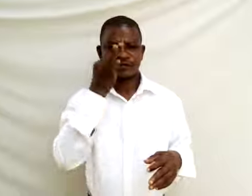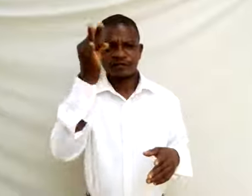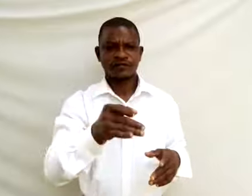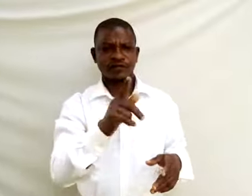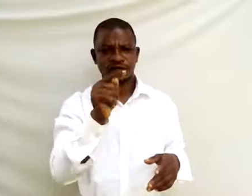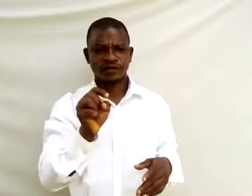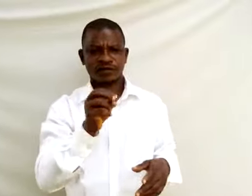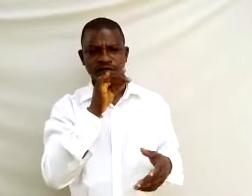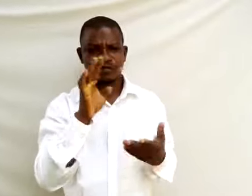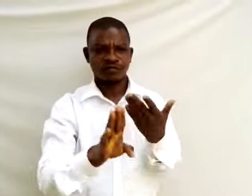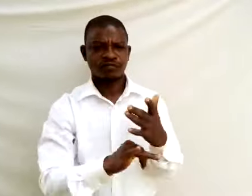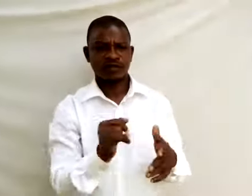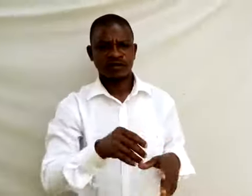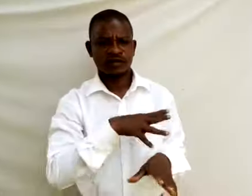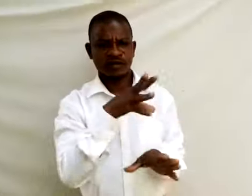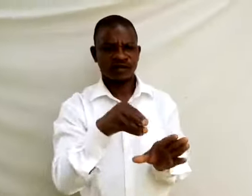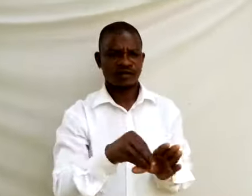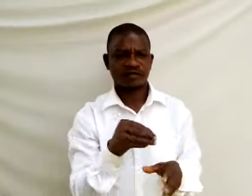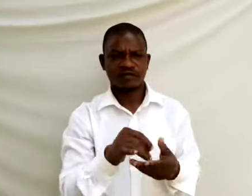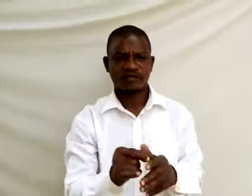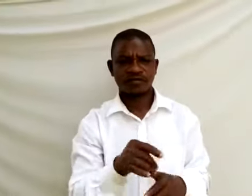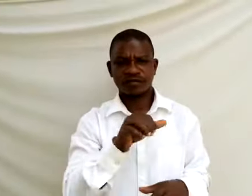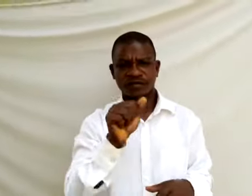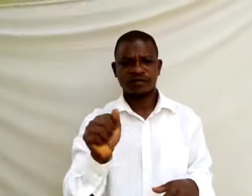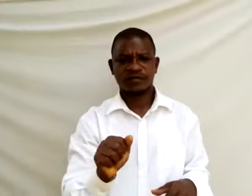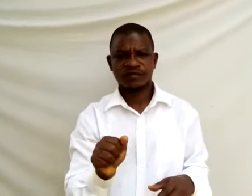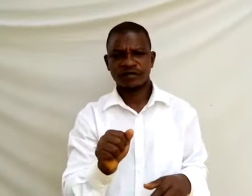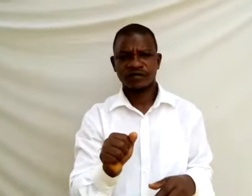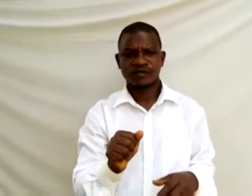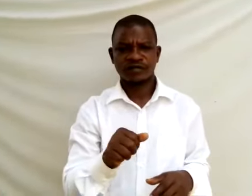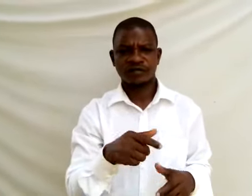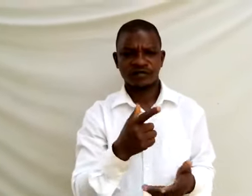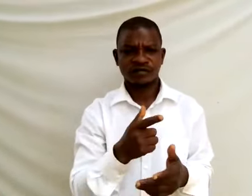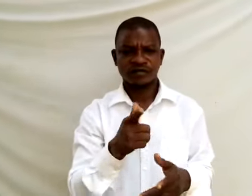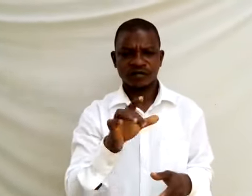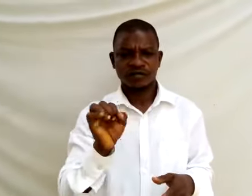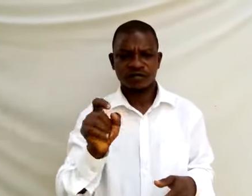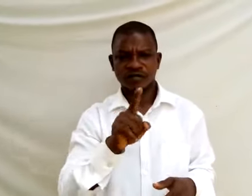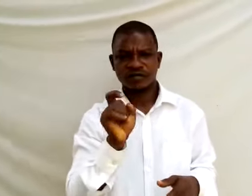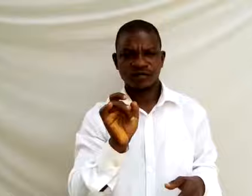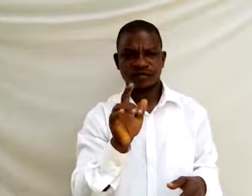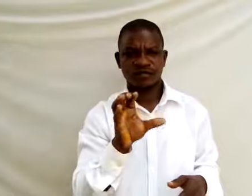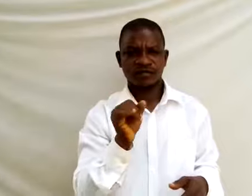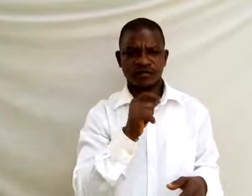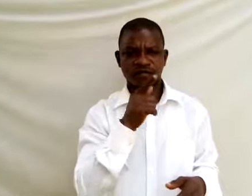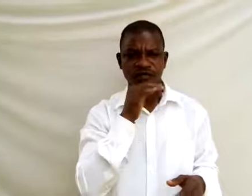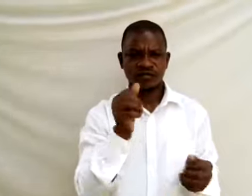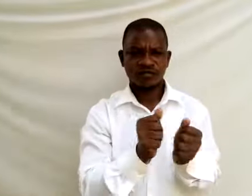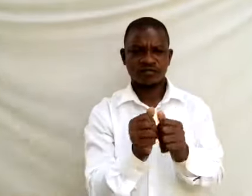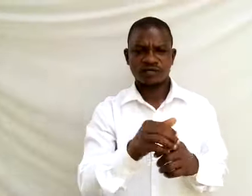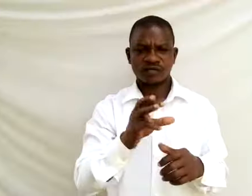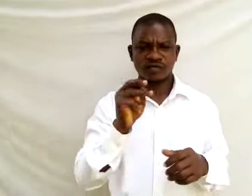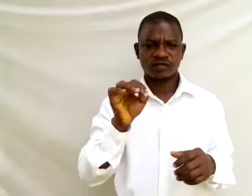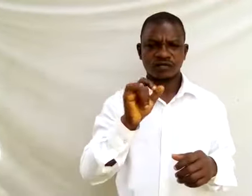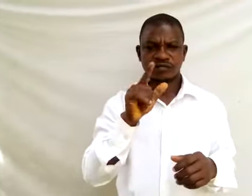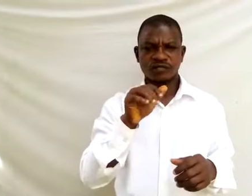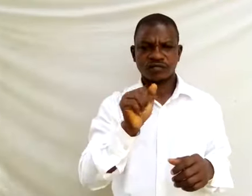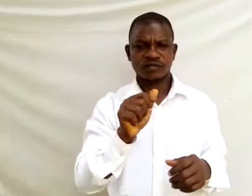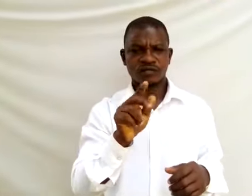by including a lexical verb with a modal auxiliary verb. Let me